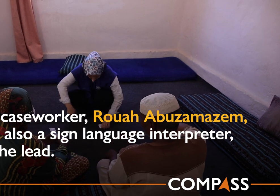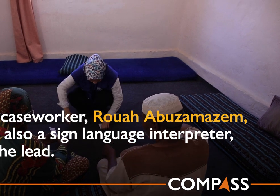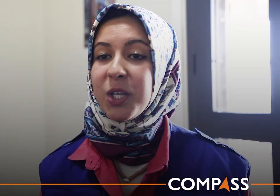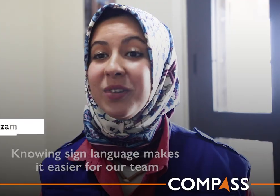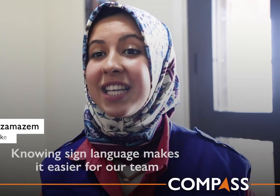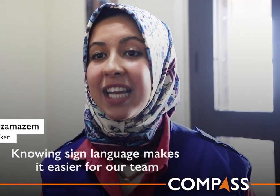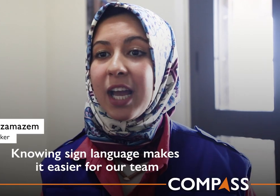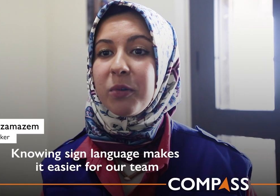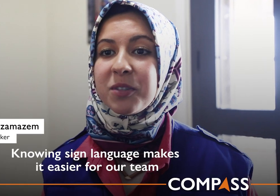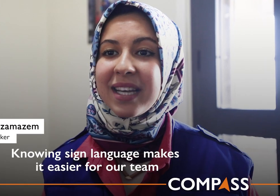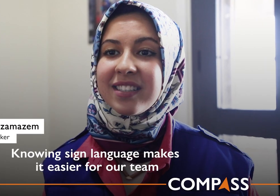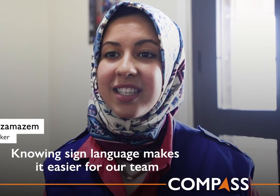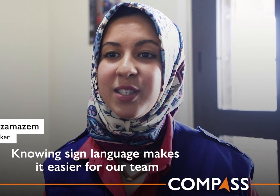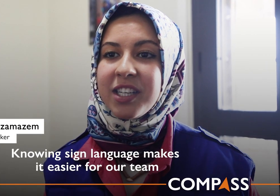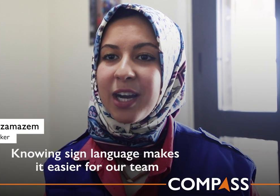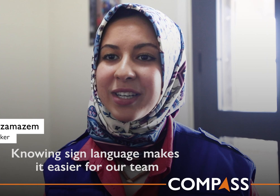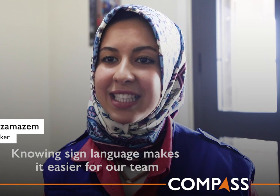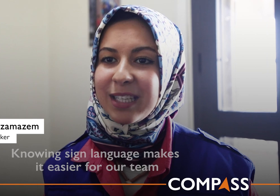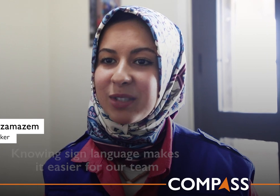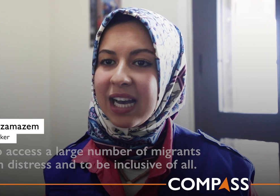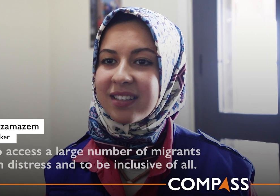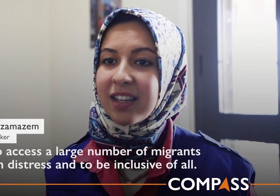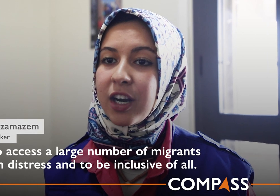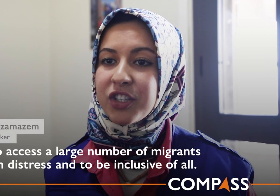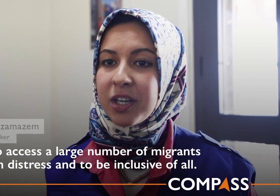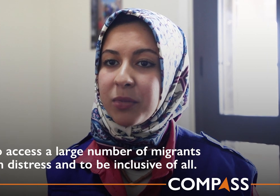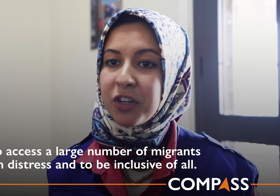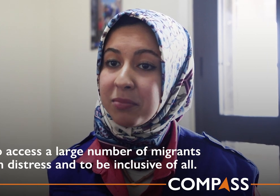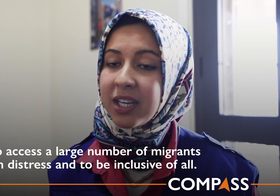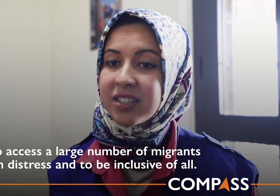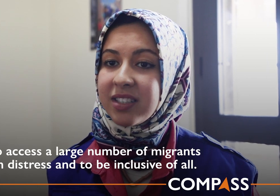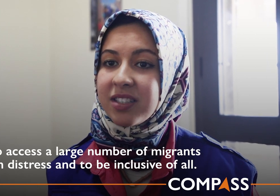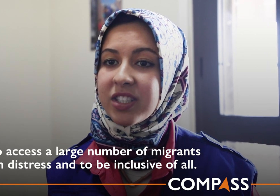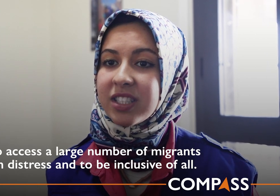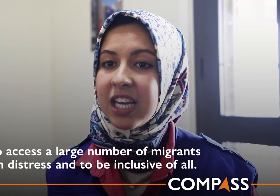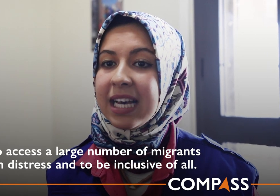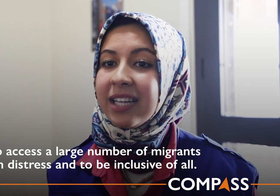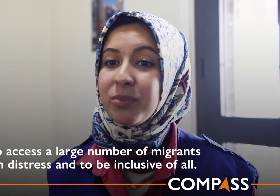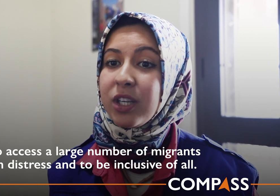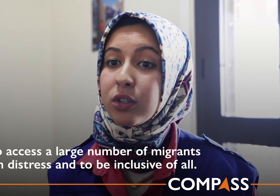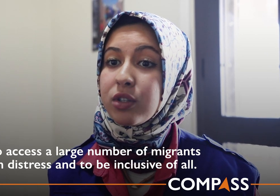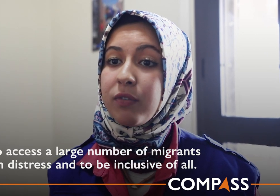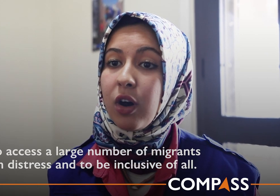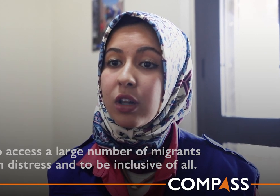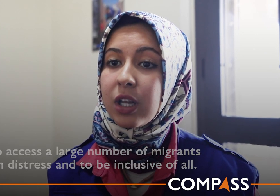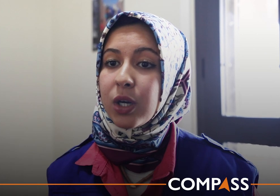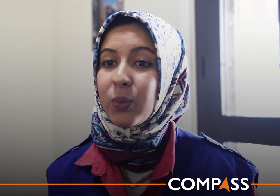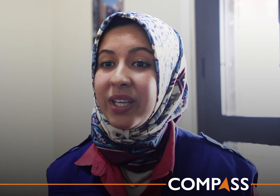Non-Sign Language makes it easier in our team to access a large number of migrants and districts and to be inclusive of all. We